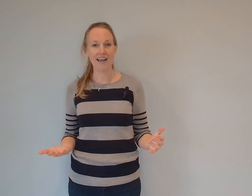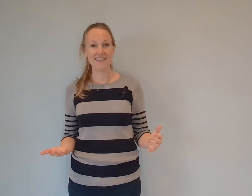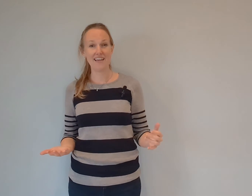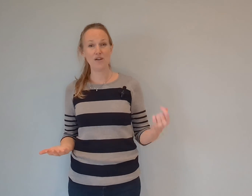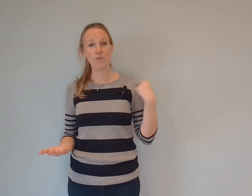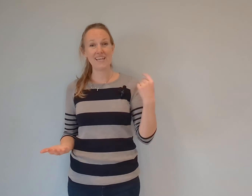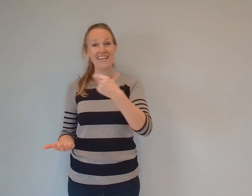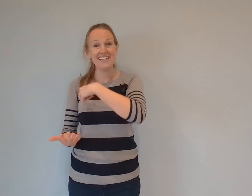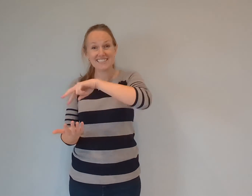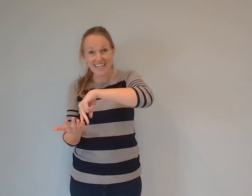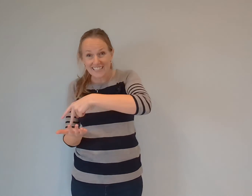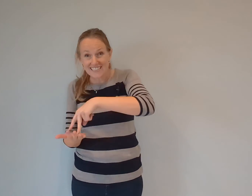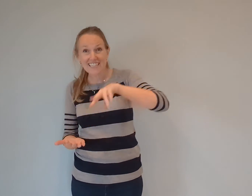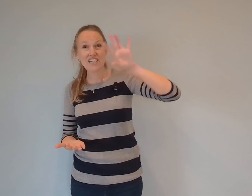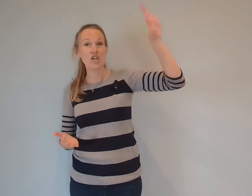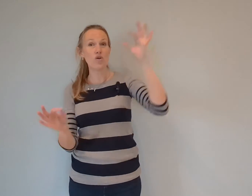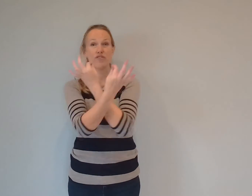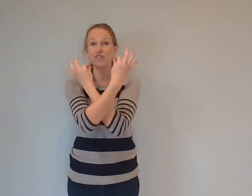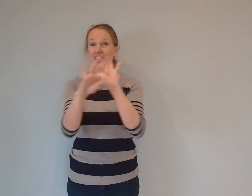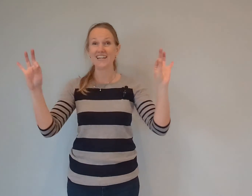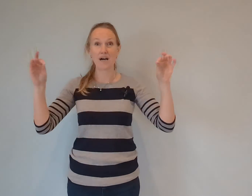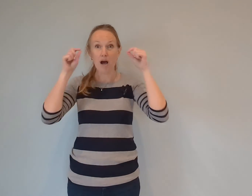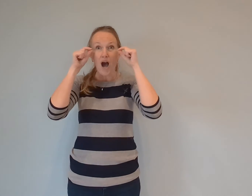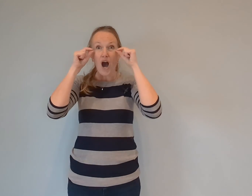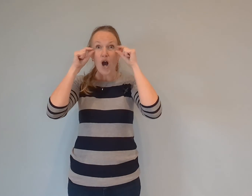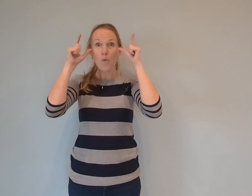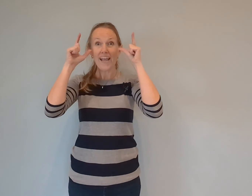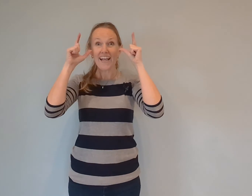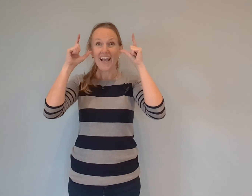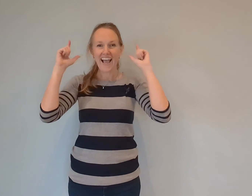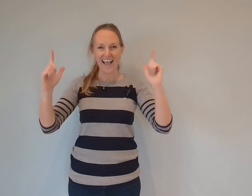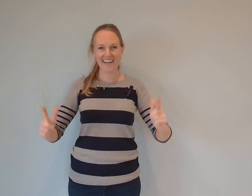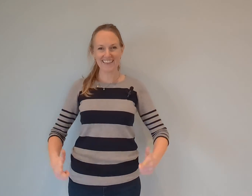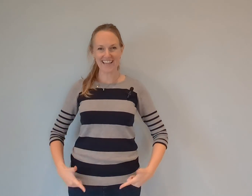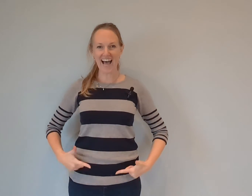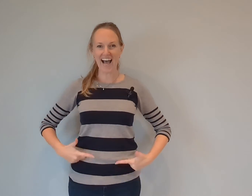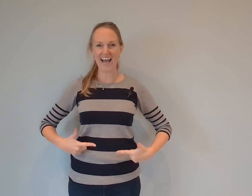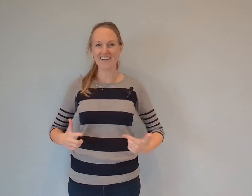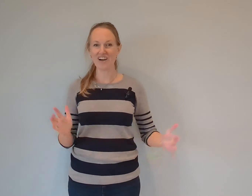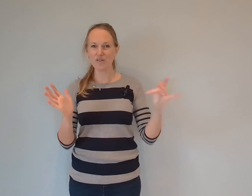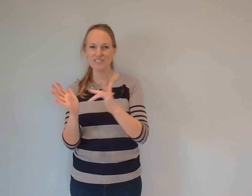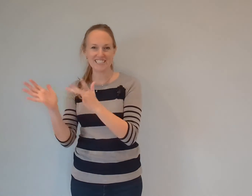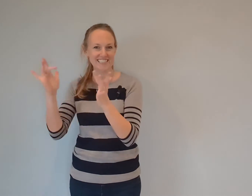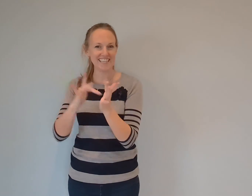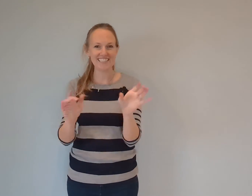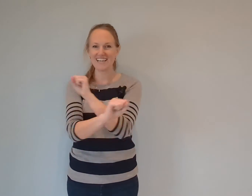And then we dance in your freedom, awake and alive. Oh Jesus,